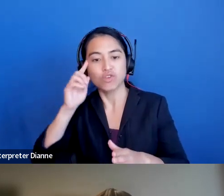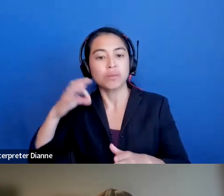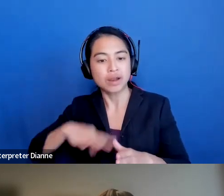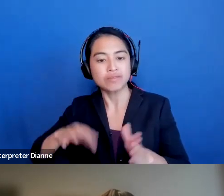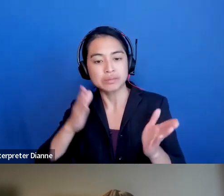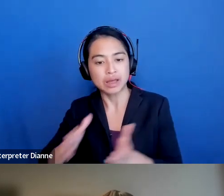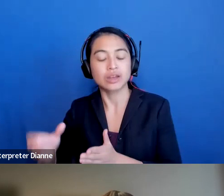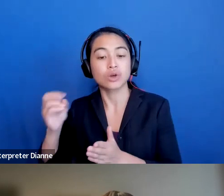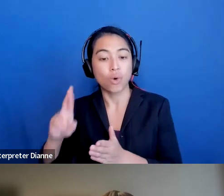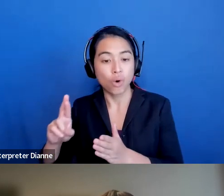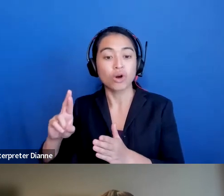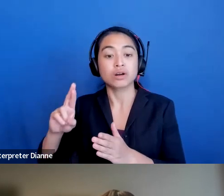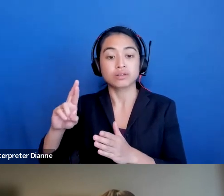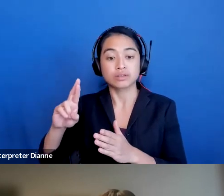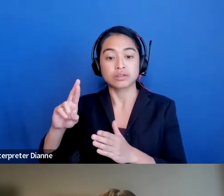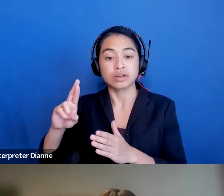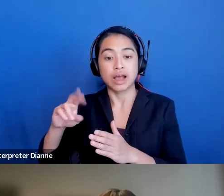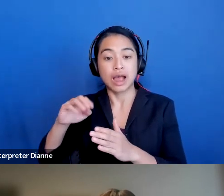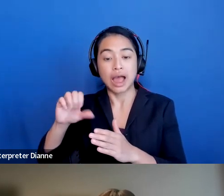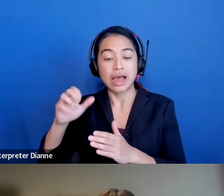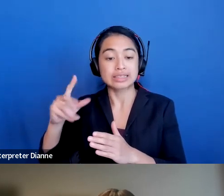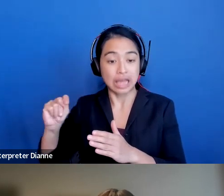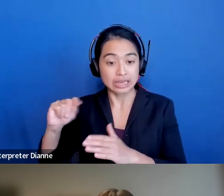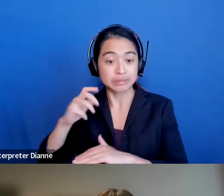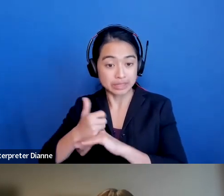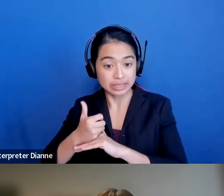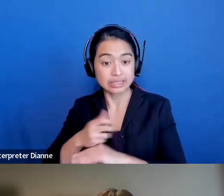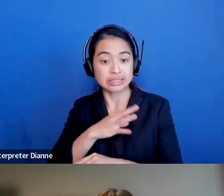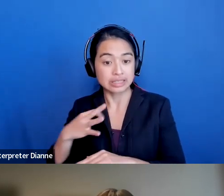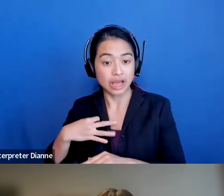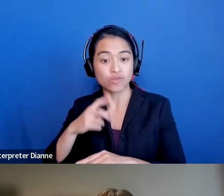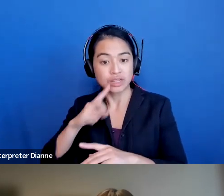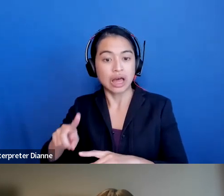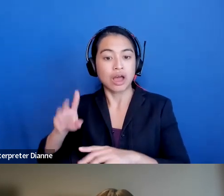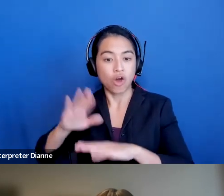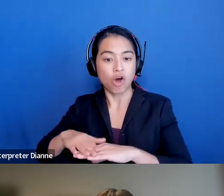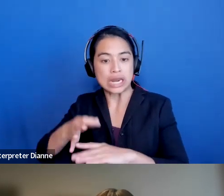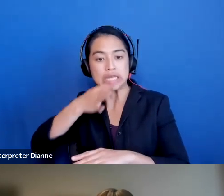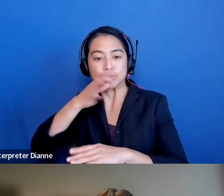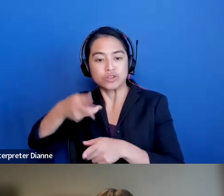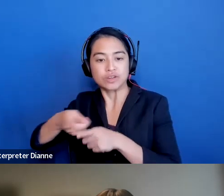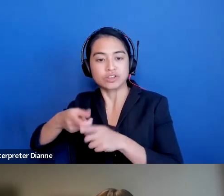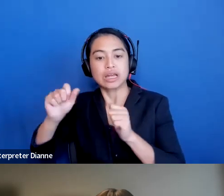or access building. Staff rely primarily on experts in the field and can make referrals to increase